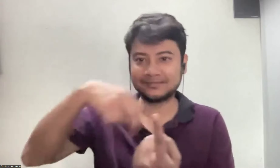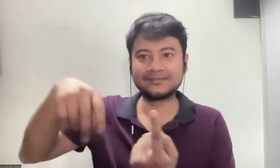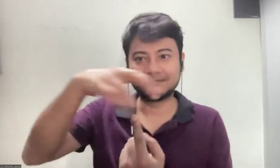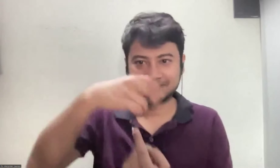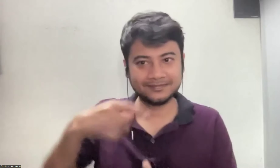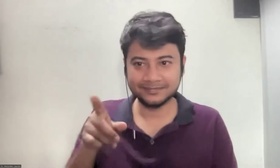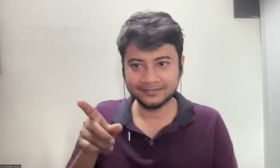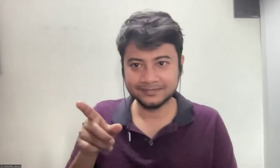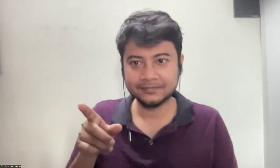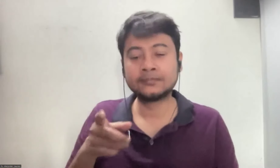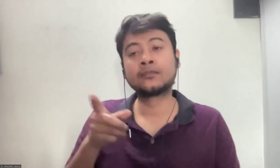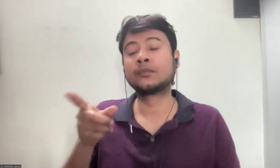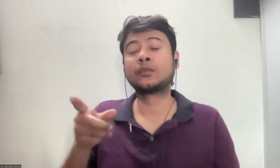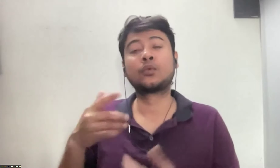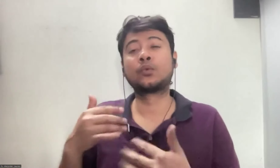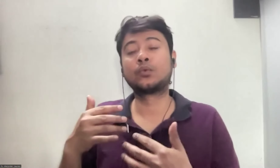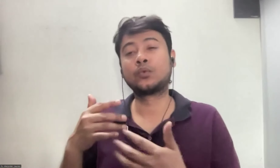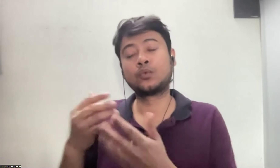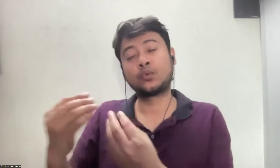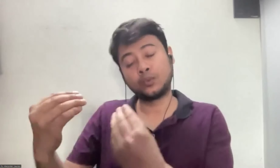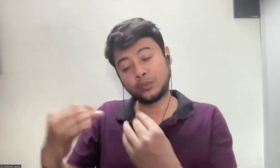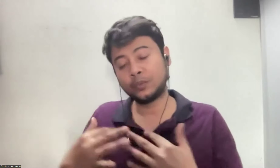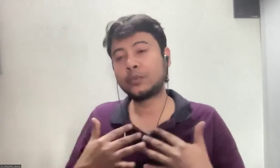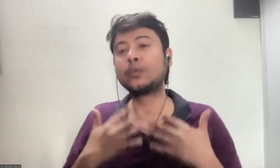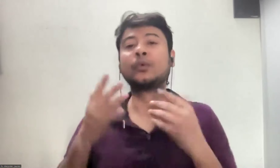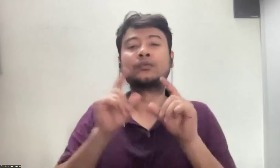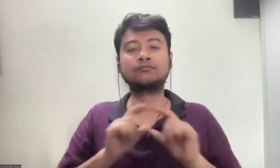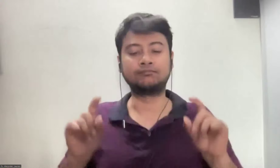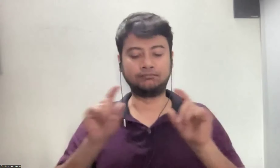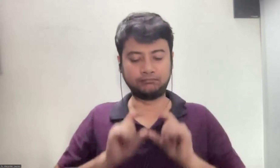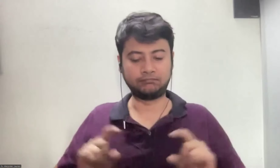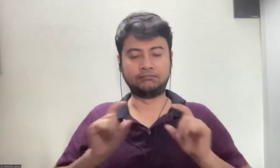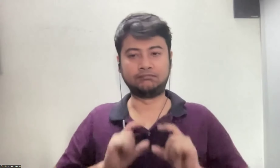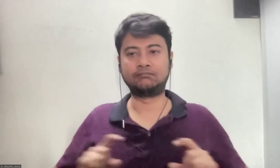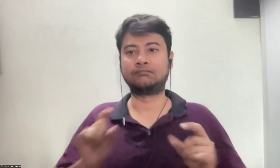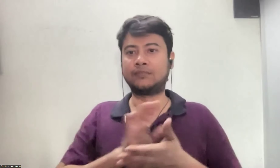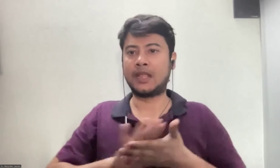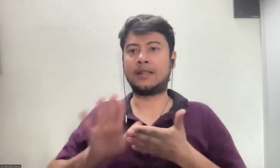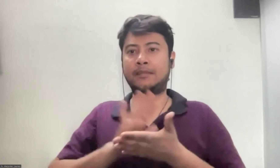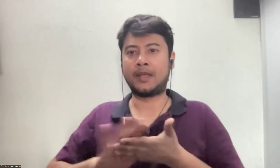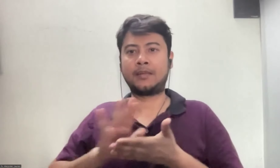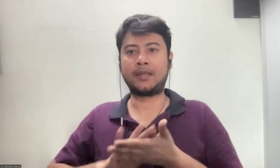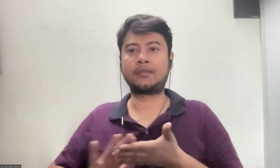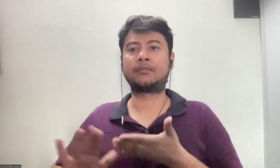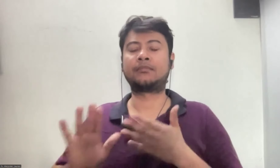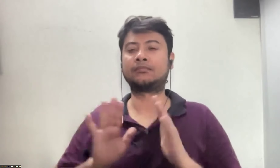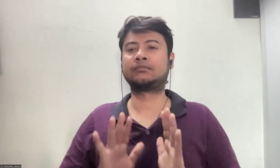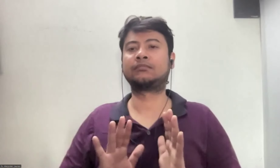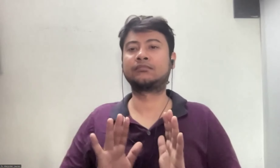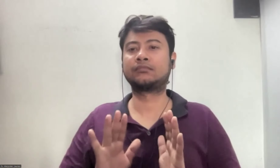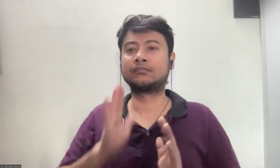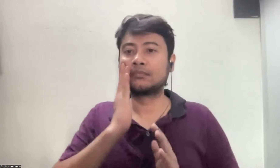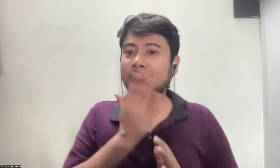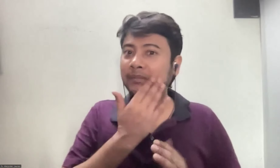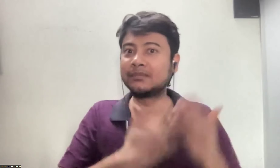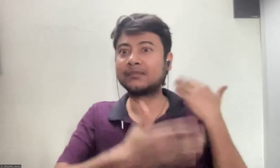is purifying. Everything purifies us, and it removes, it destroys all our sins.